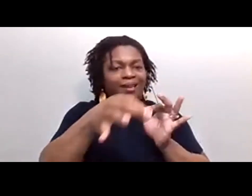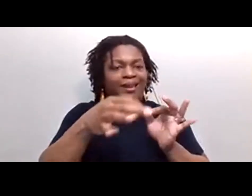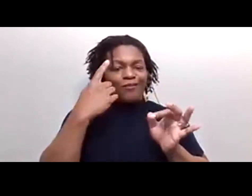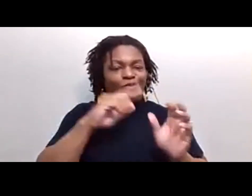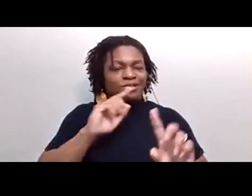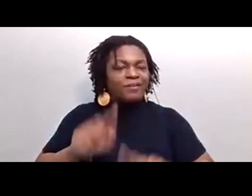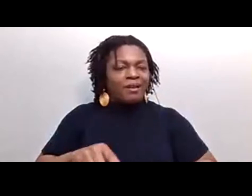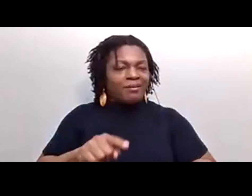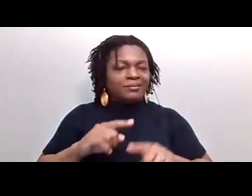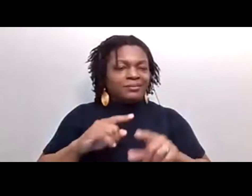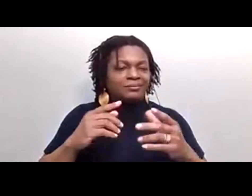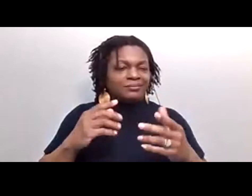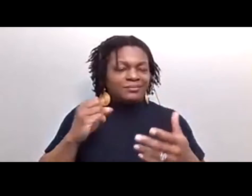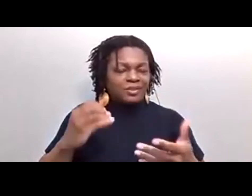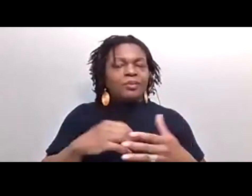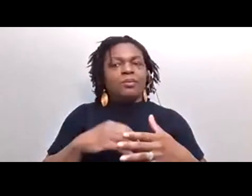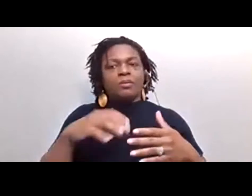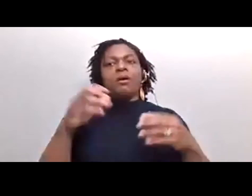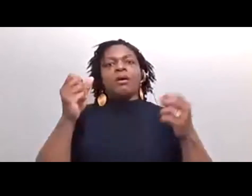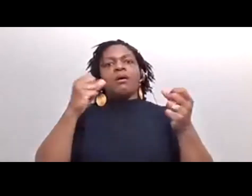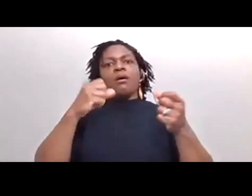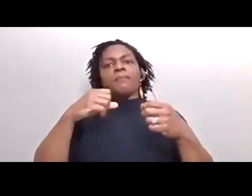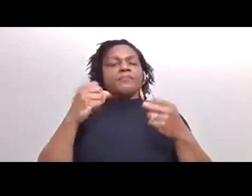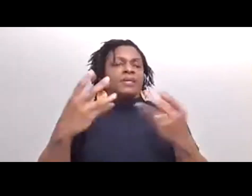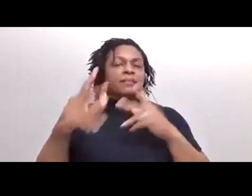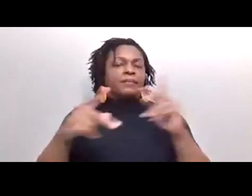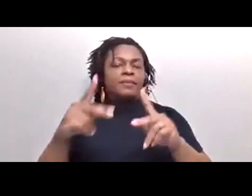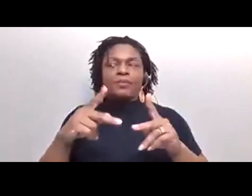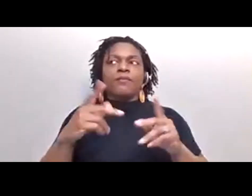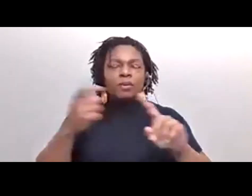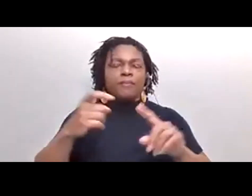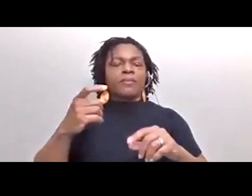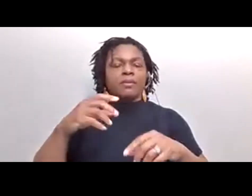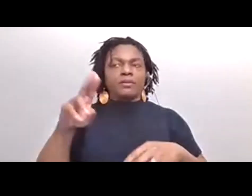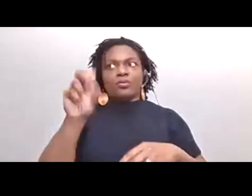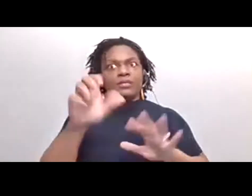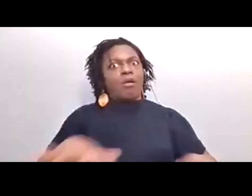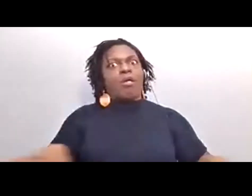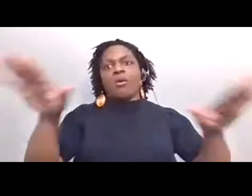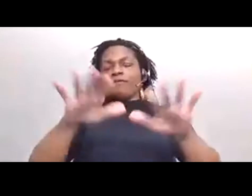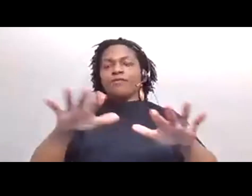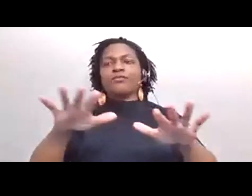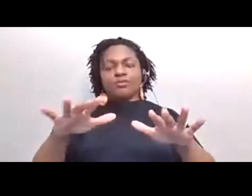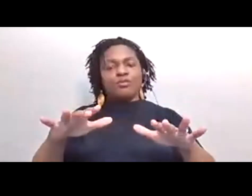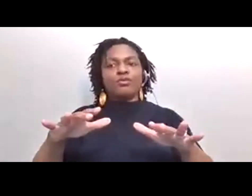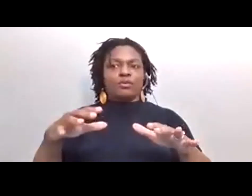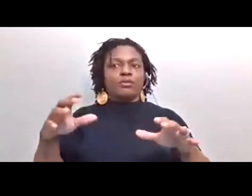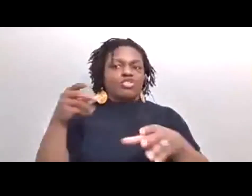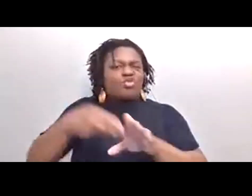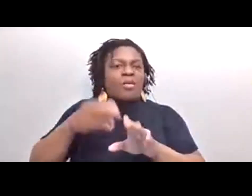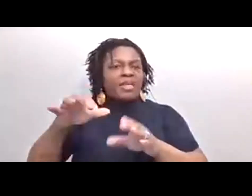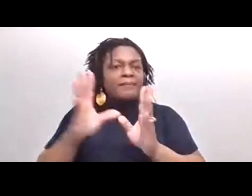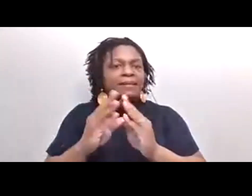were a lot of people from around the country on this call. Like I said, there were a few states that are actually using these kind of